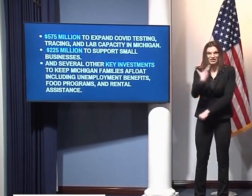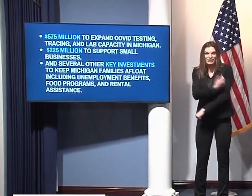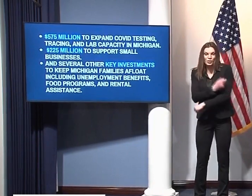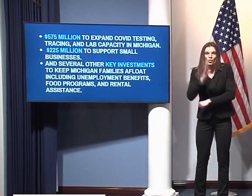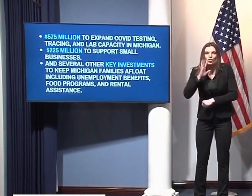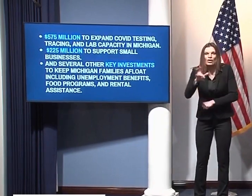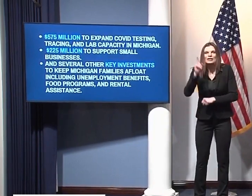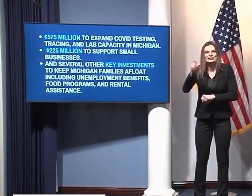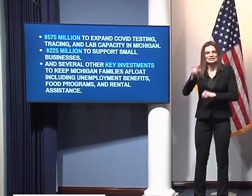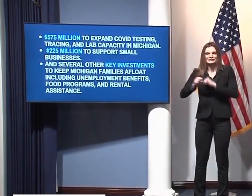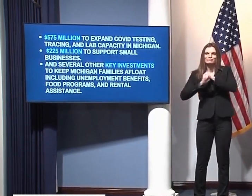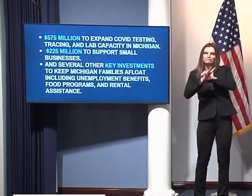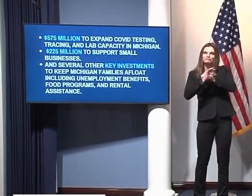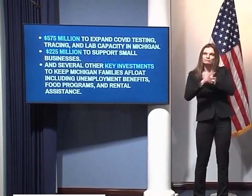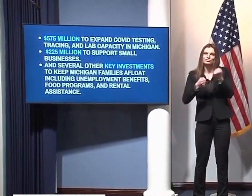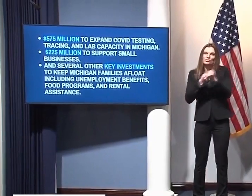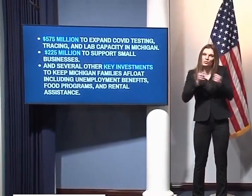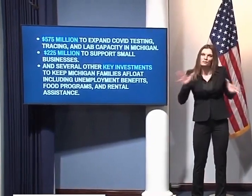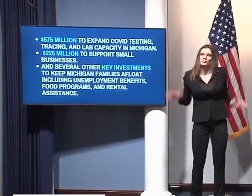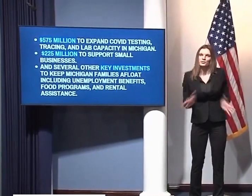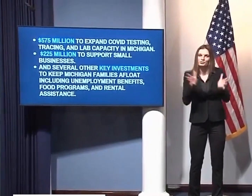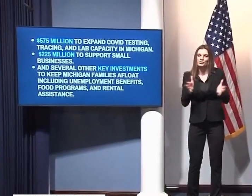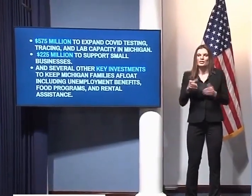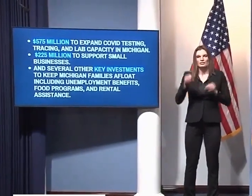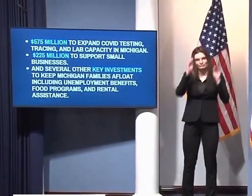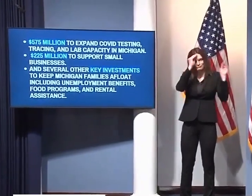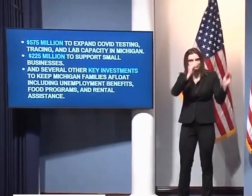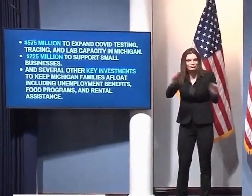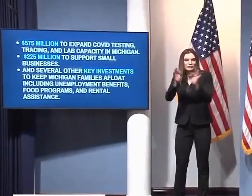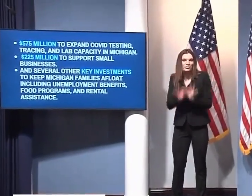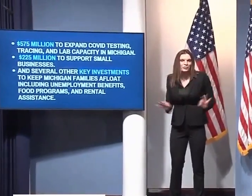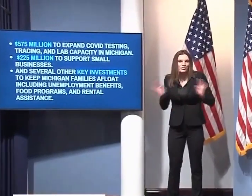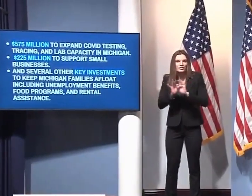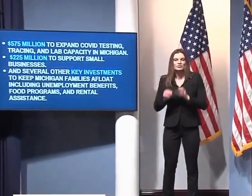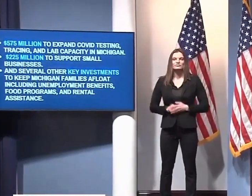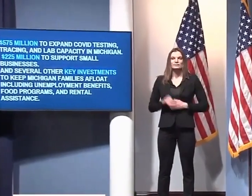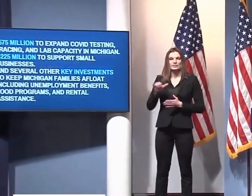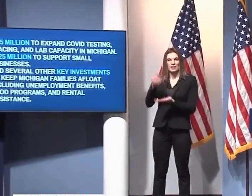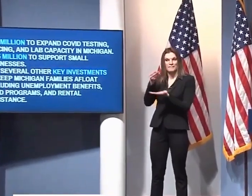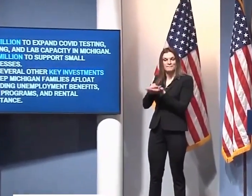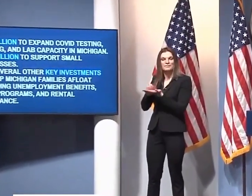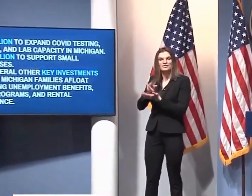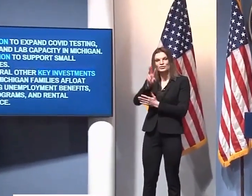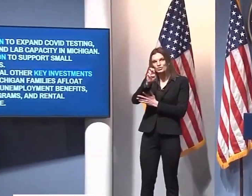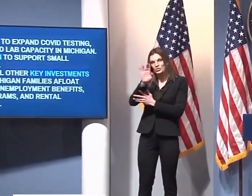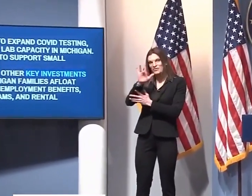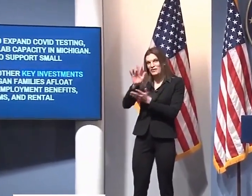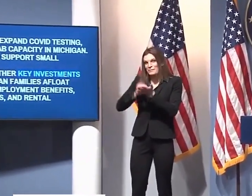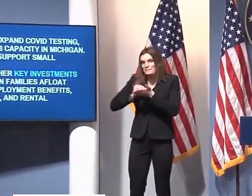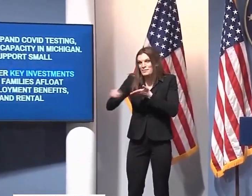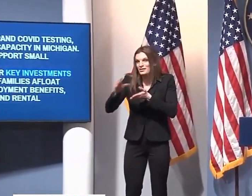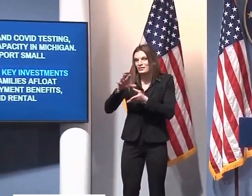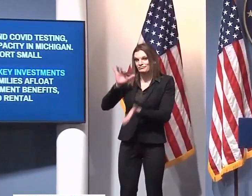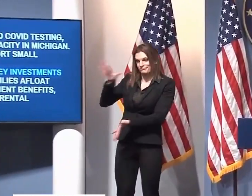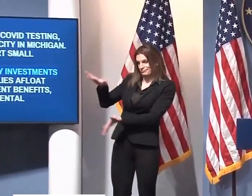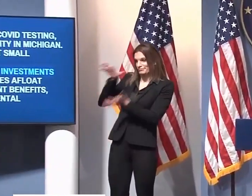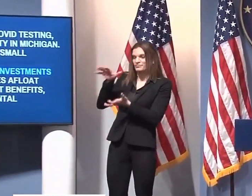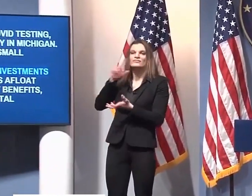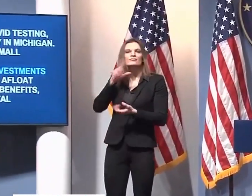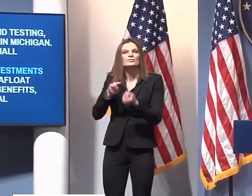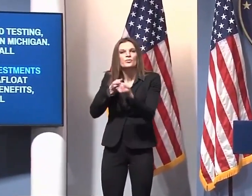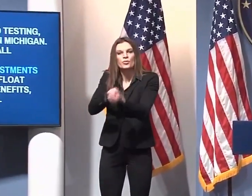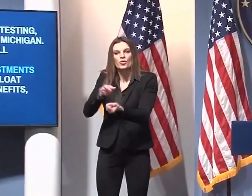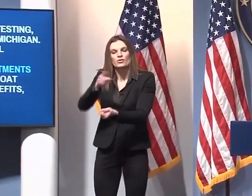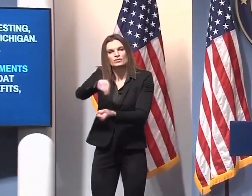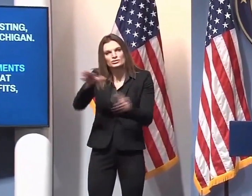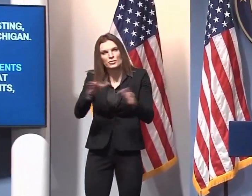reporting opportunities. It also, in this bill, provides $225 million to support small